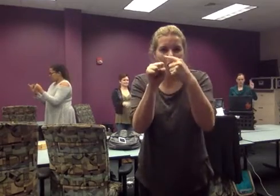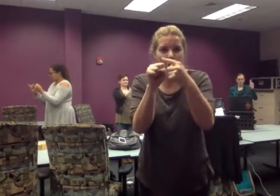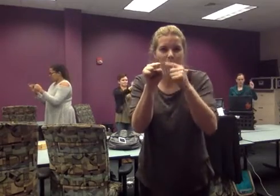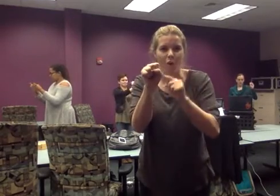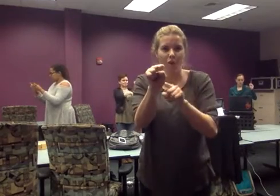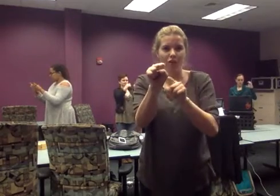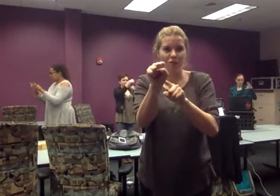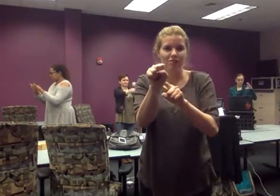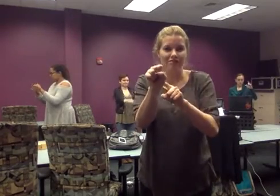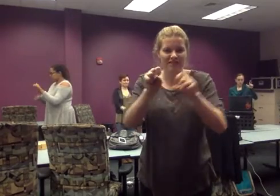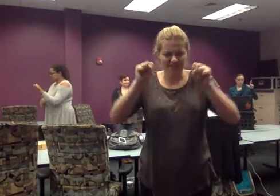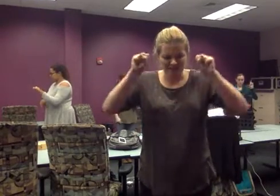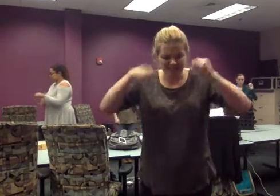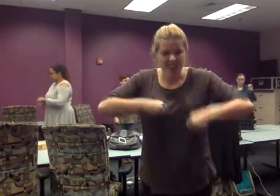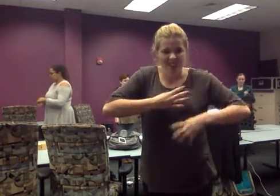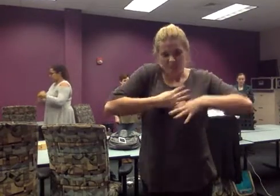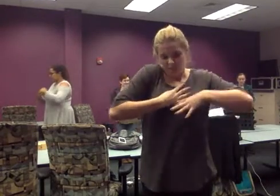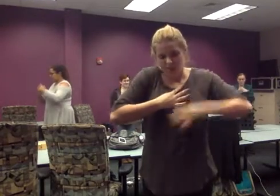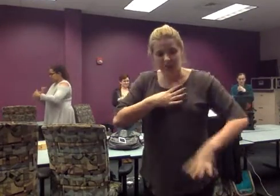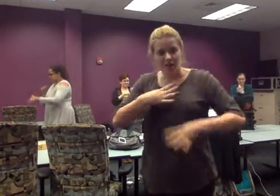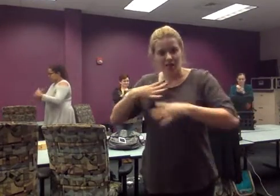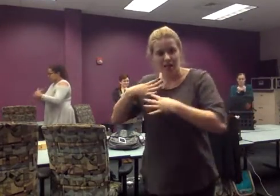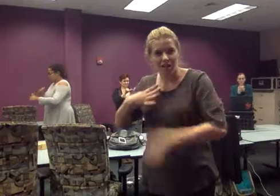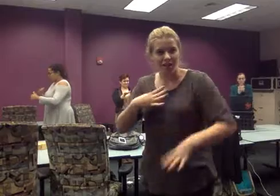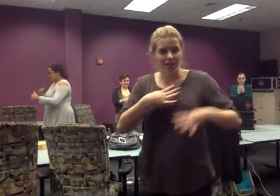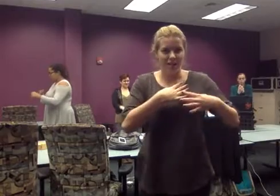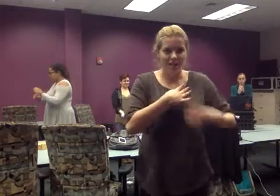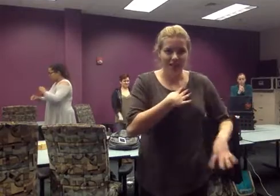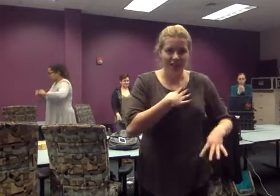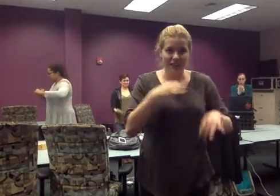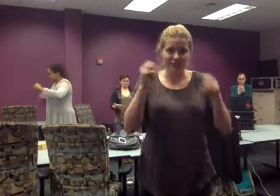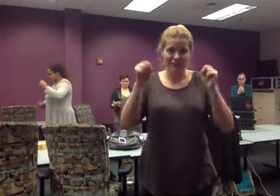pump blood all the way through your body. And it's just kind of like the